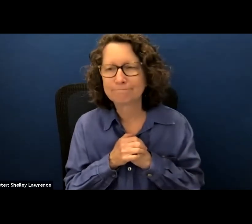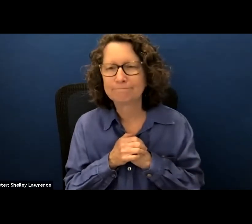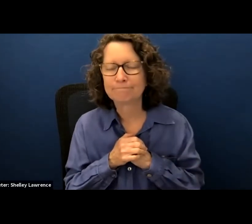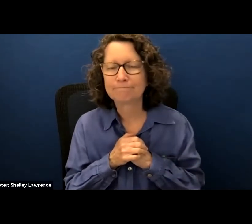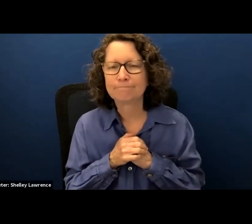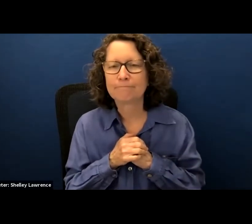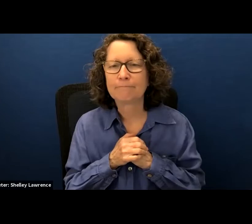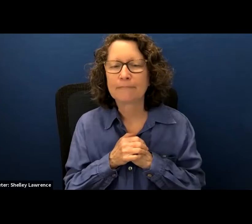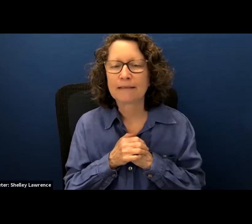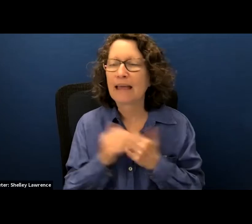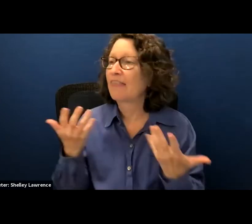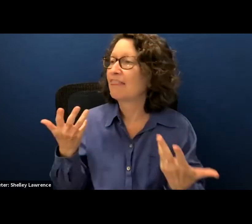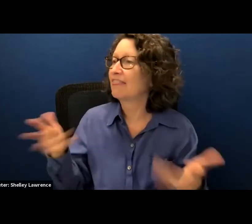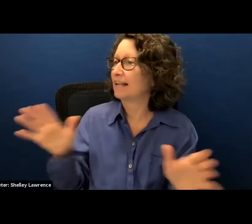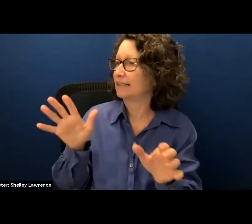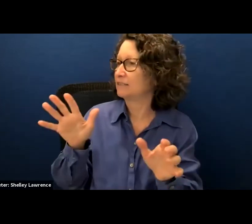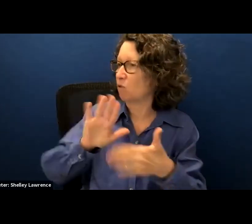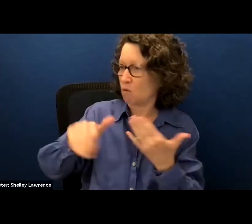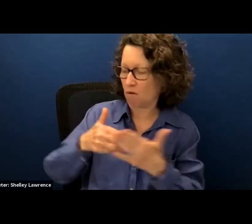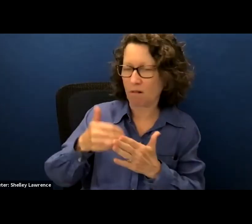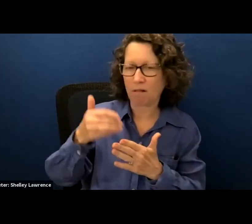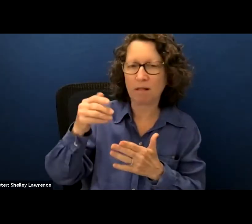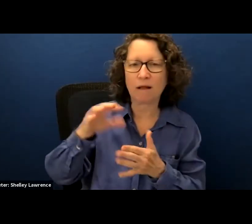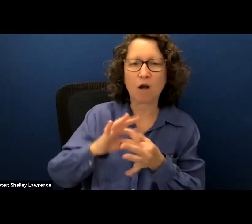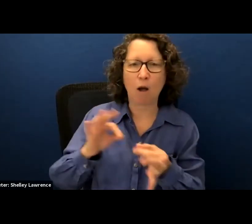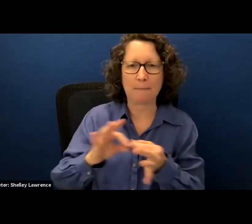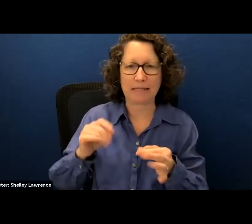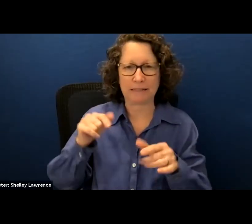President Munoz, that concludes public comment on this item.